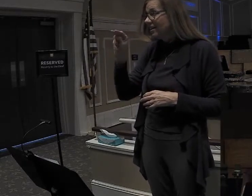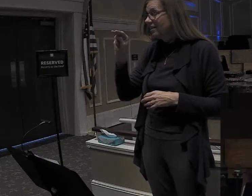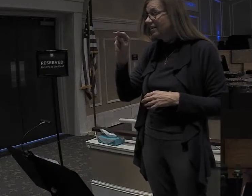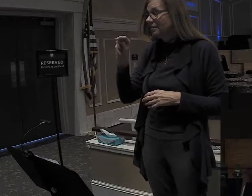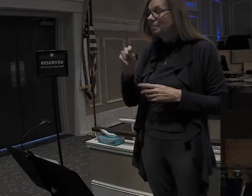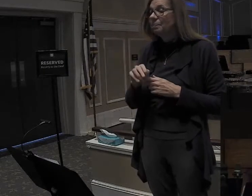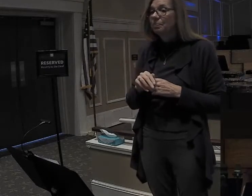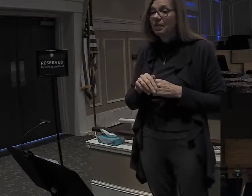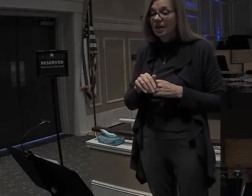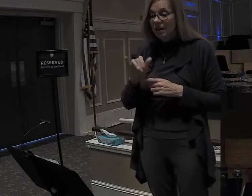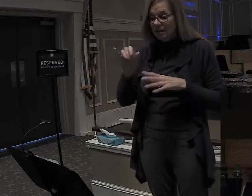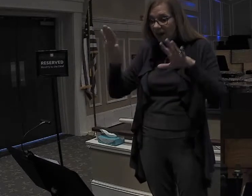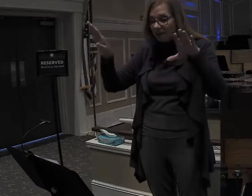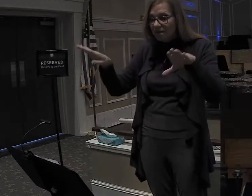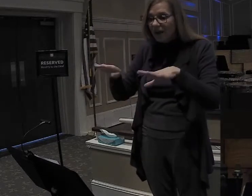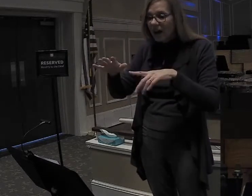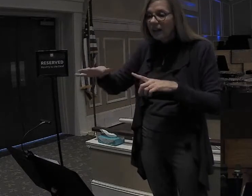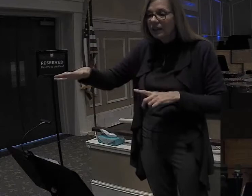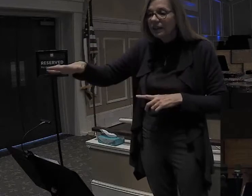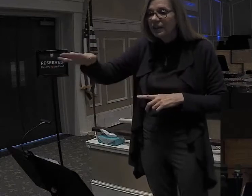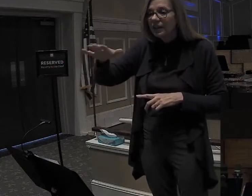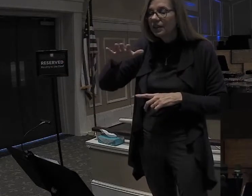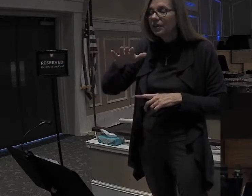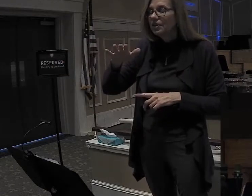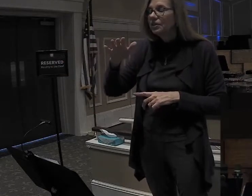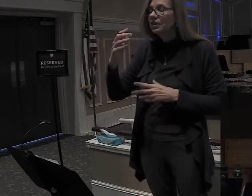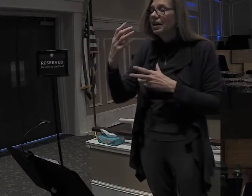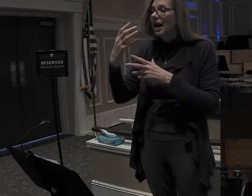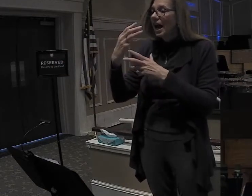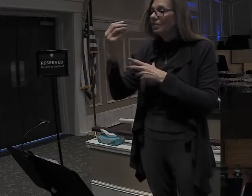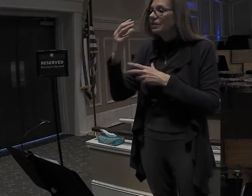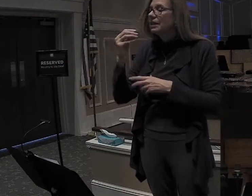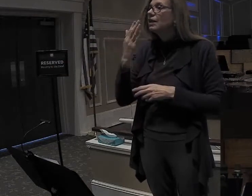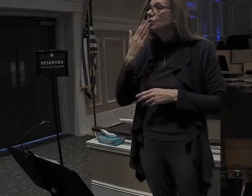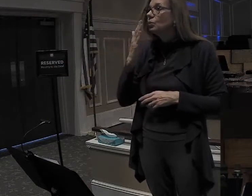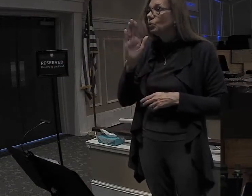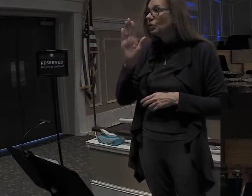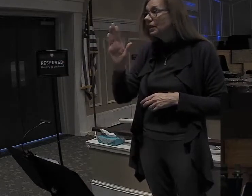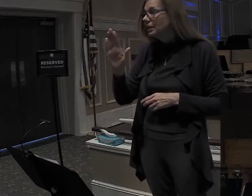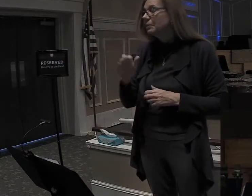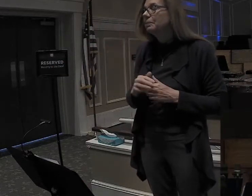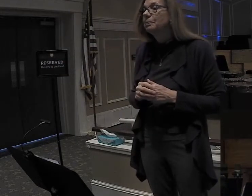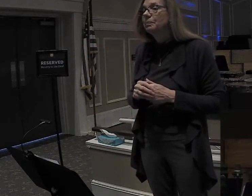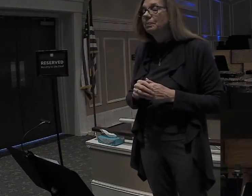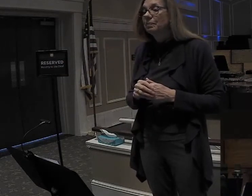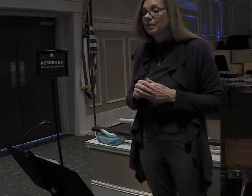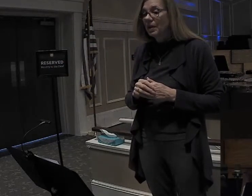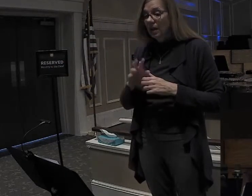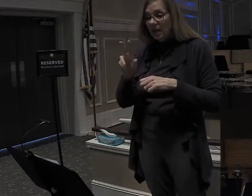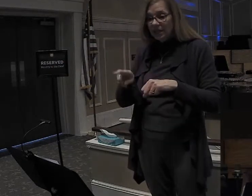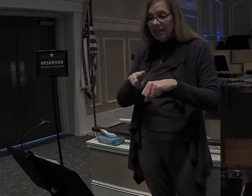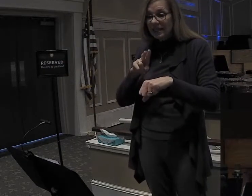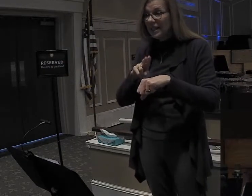Megiddo right there, and outside of Israel, outside of Jerusalem, where